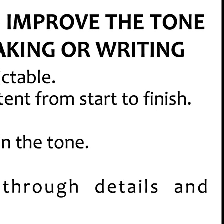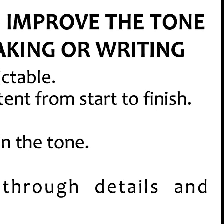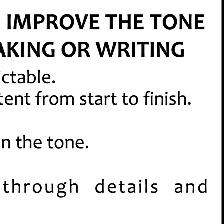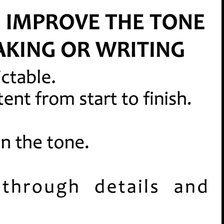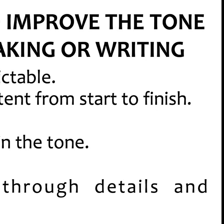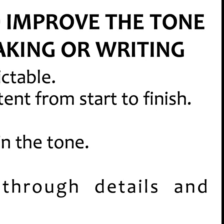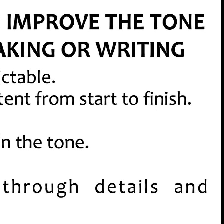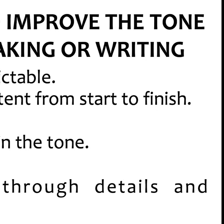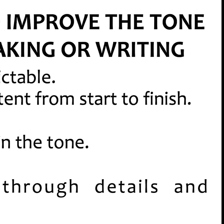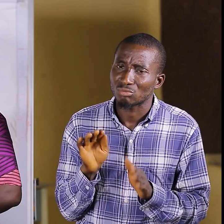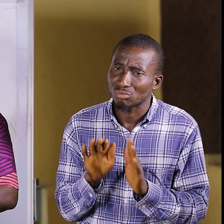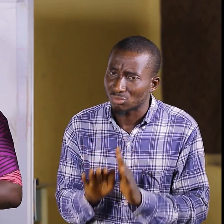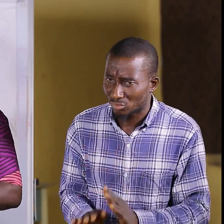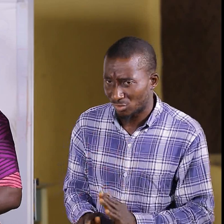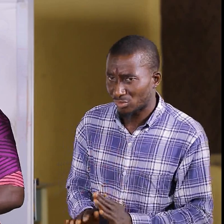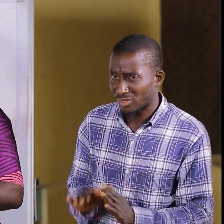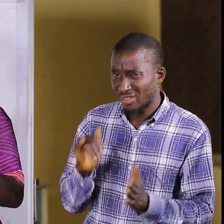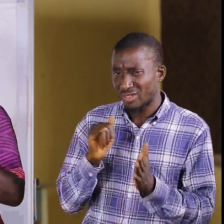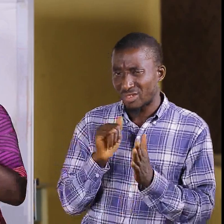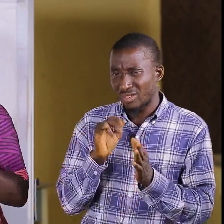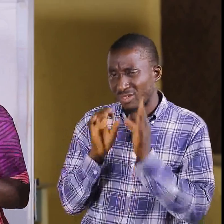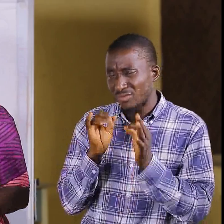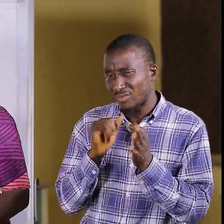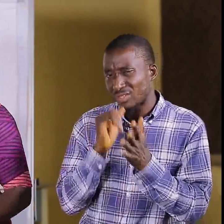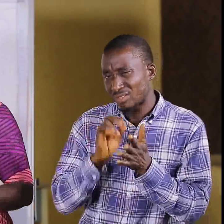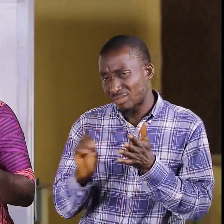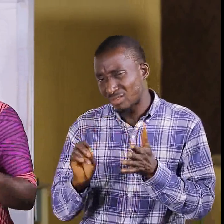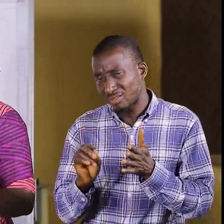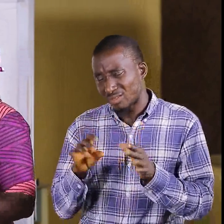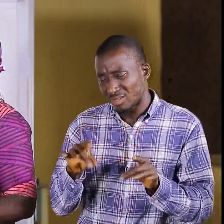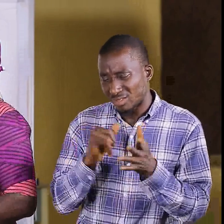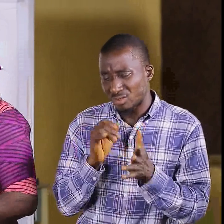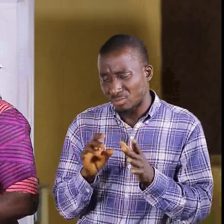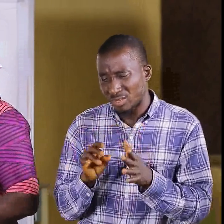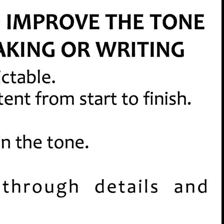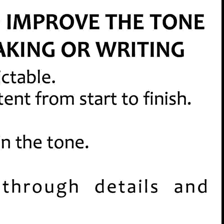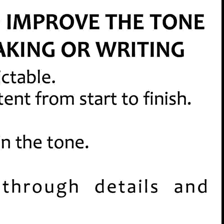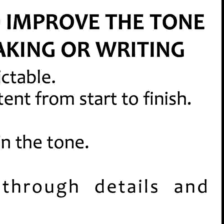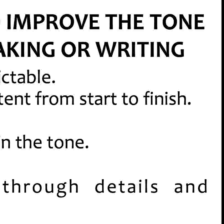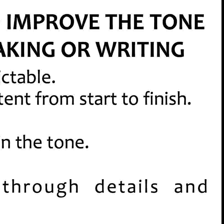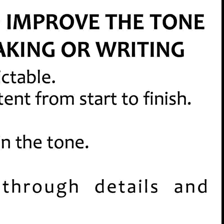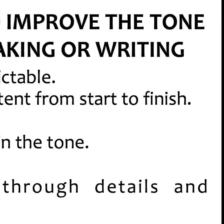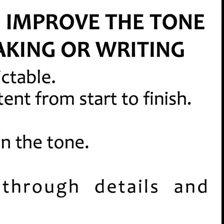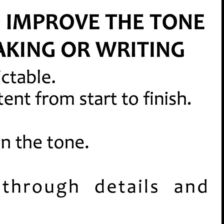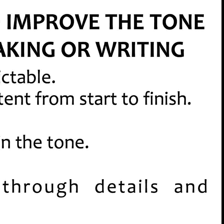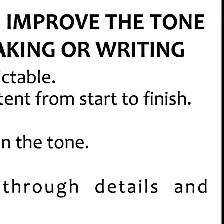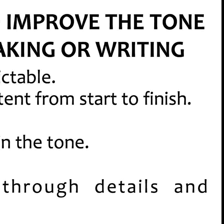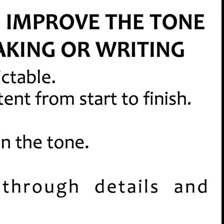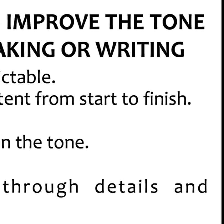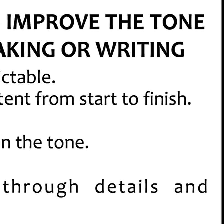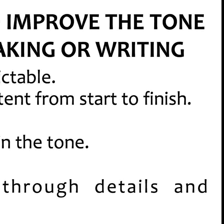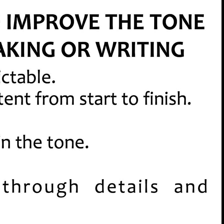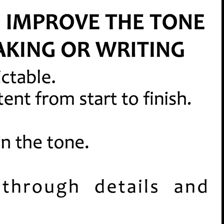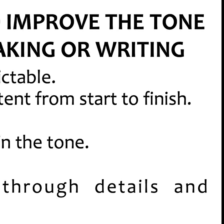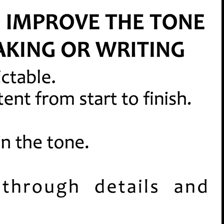end of your narration. If it is writing, let it be consistent from the beginning to the end. Then, as you